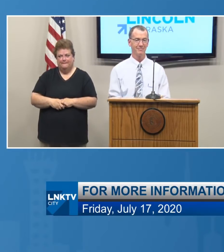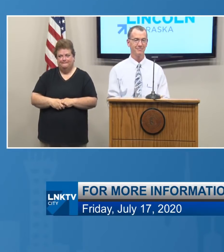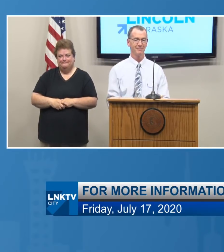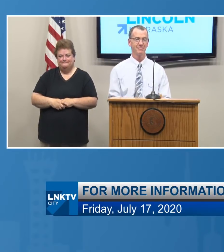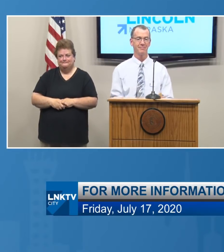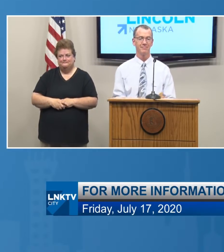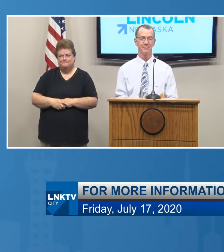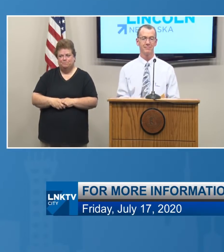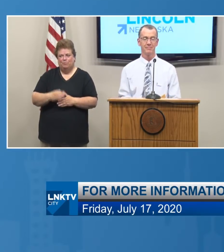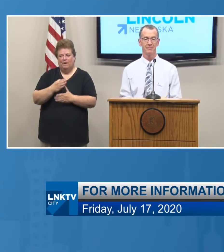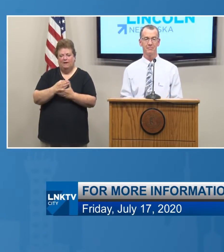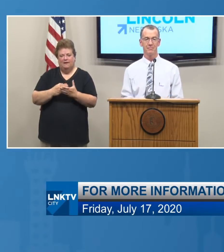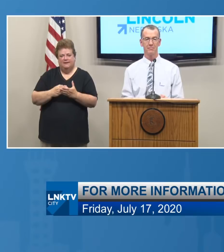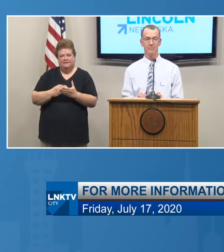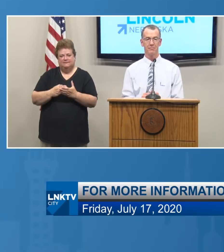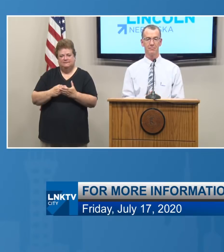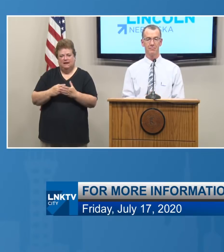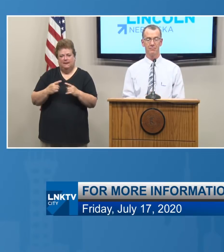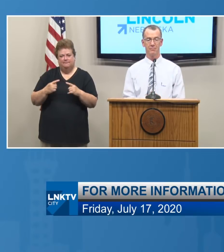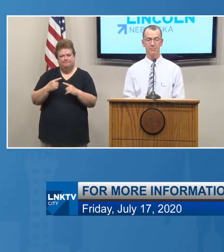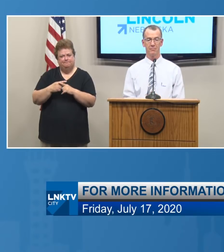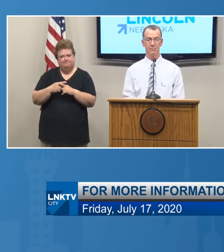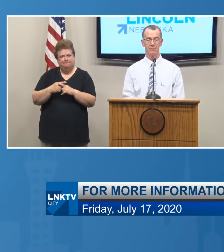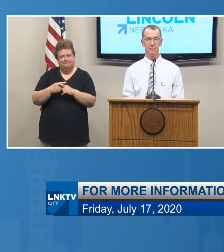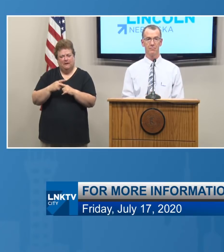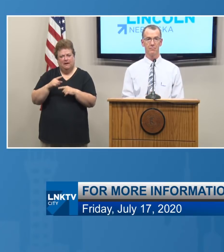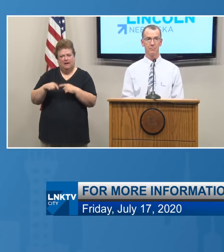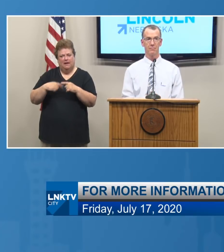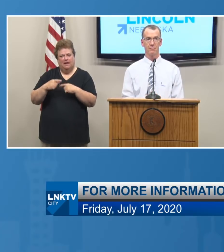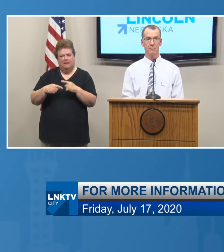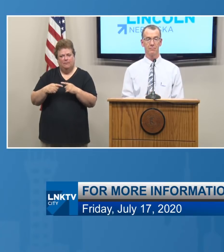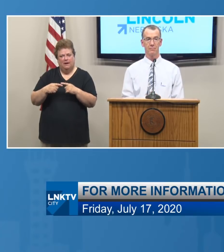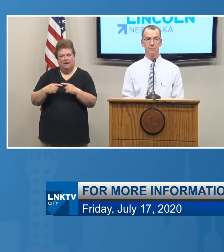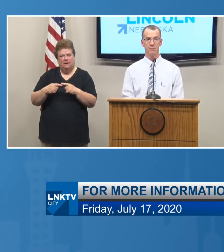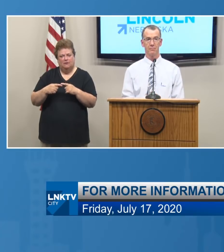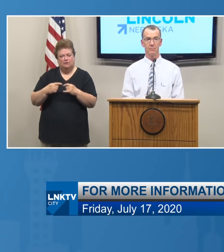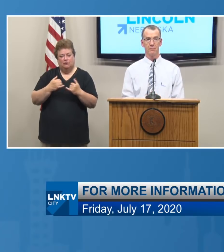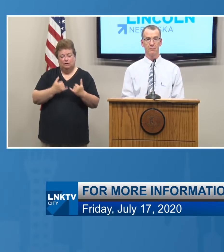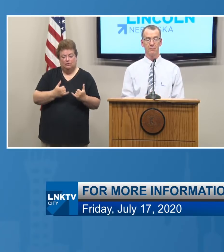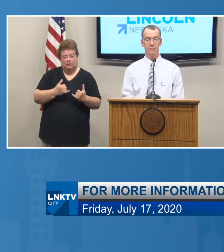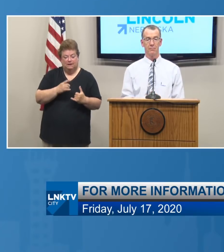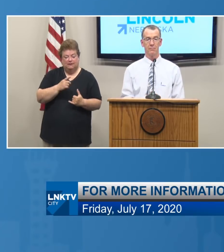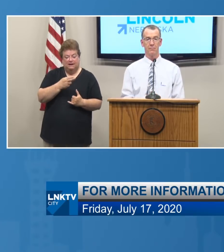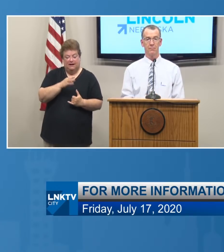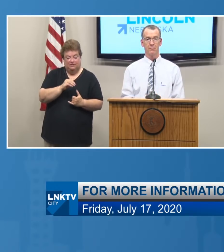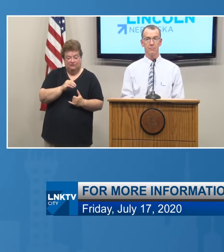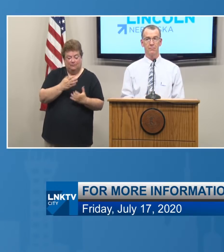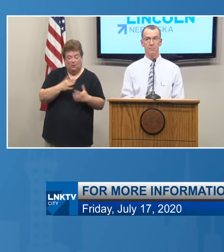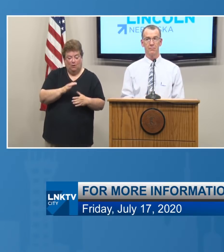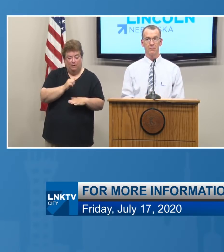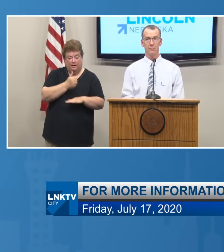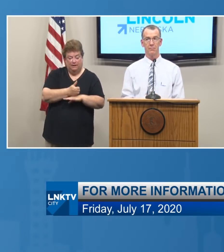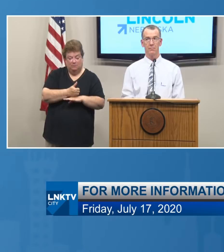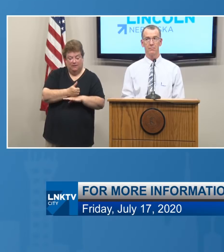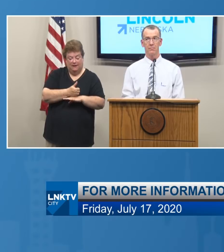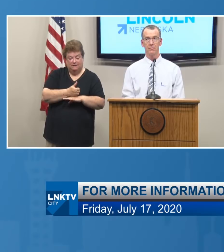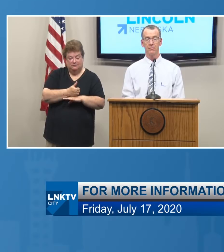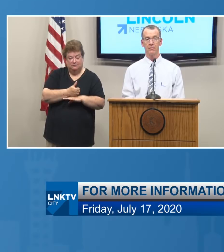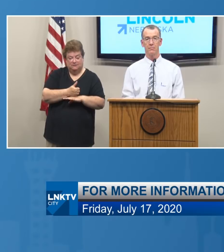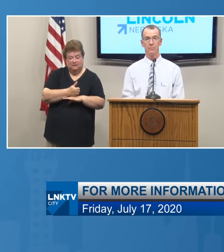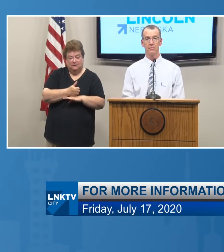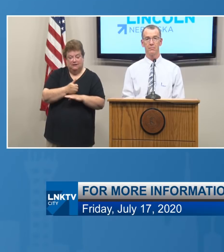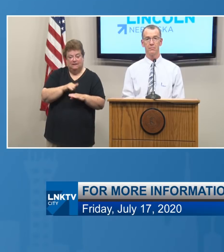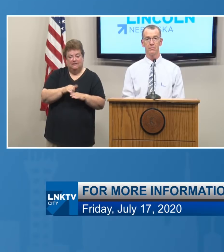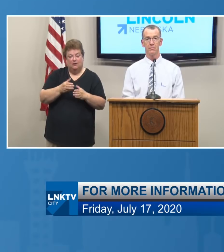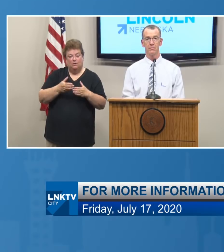There seems to be some discrepancy about whether or not the current DHM that's in place or the rules therein would